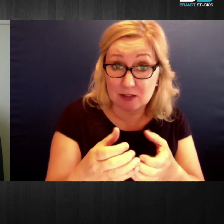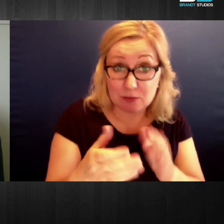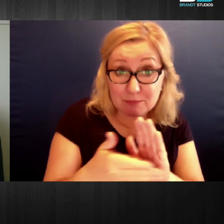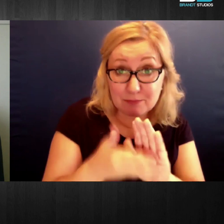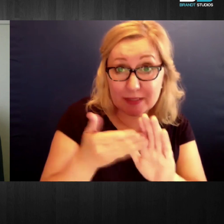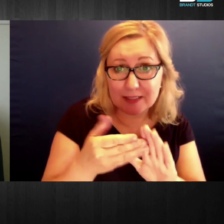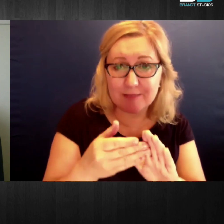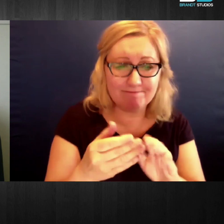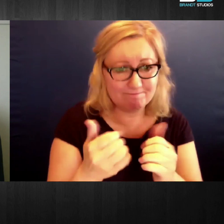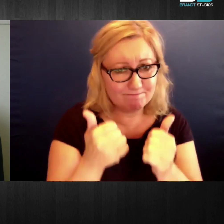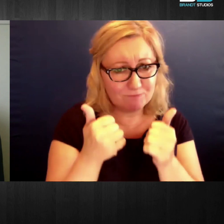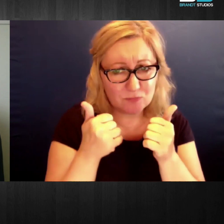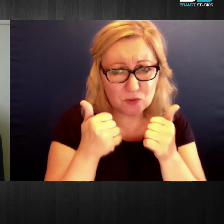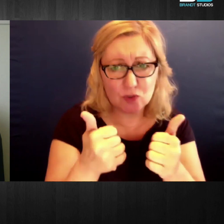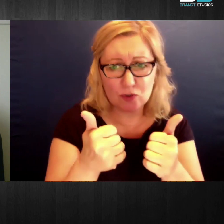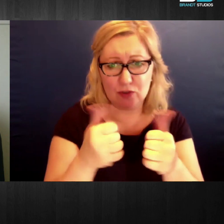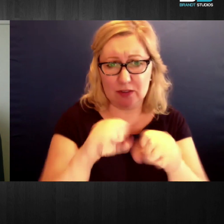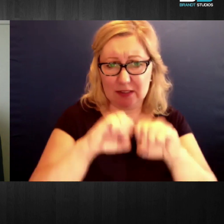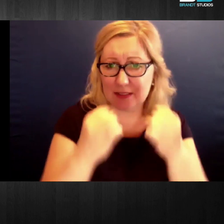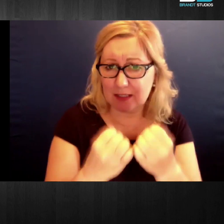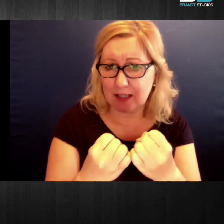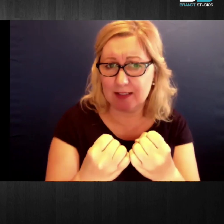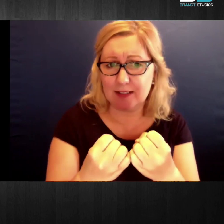and then we can continue our discussion.